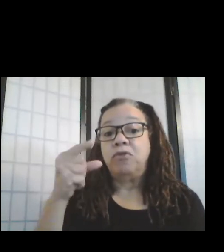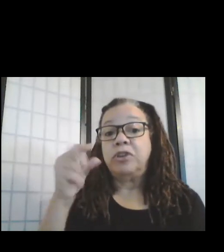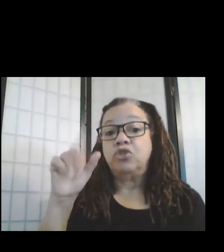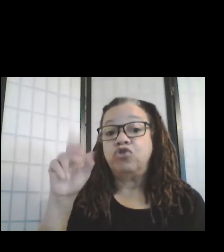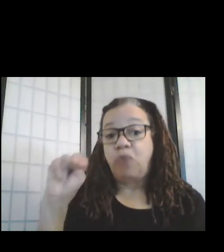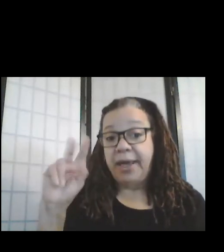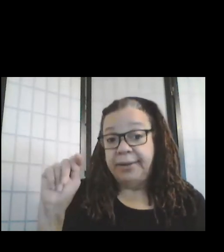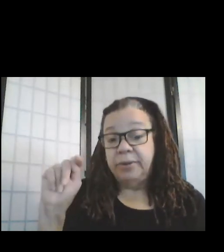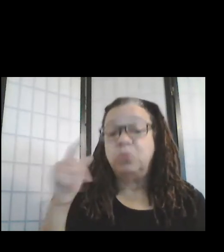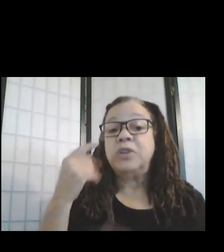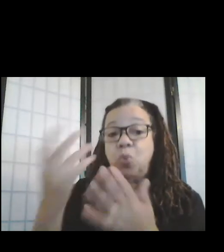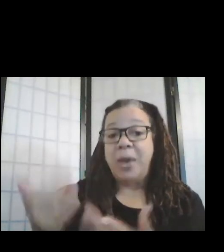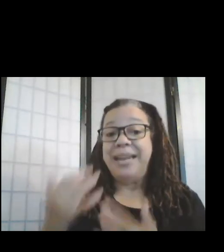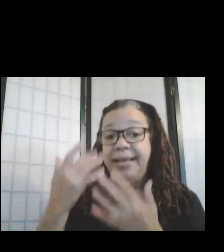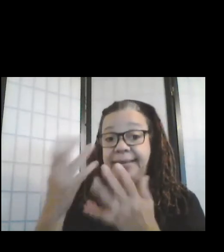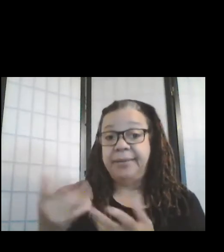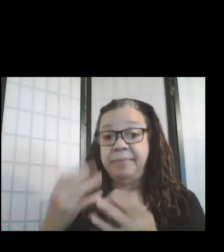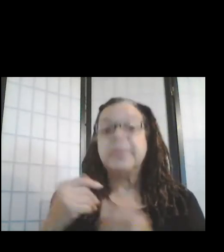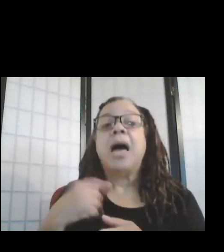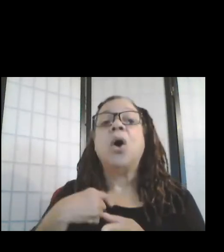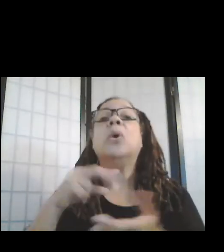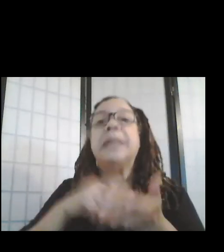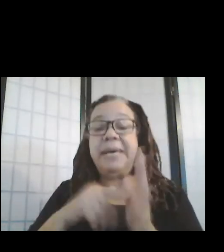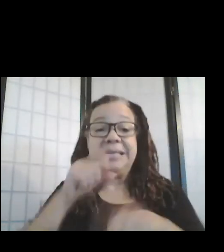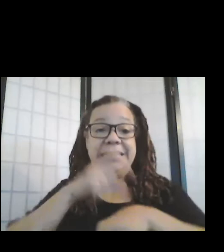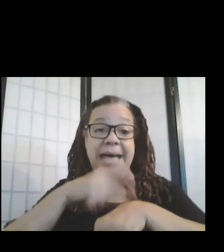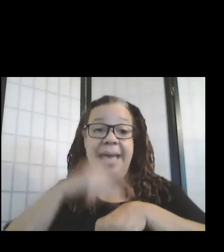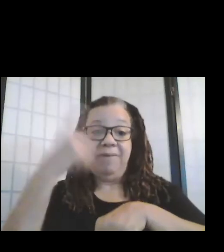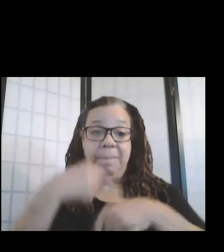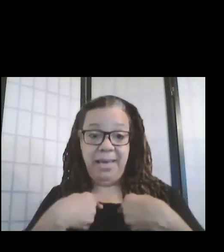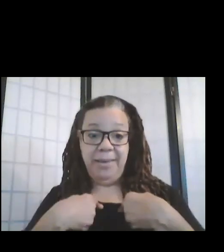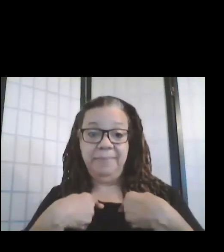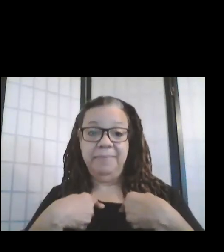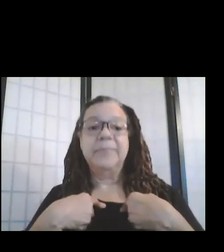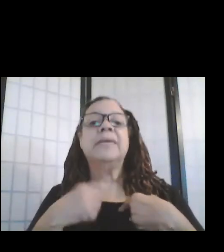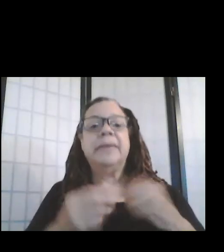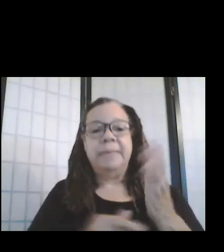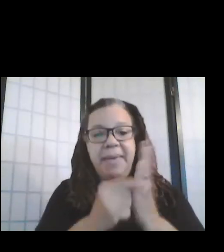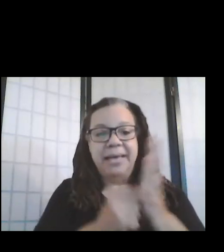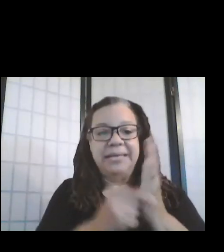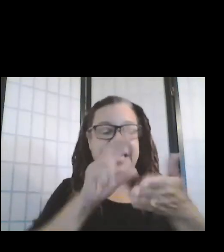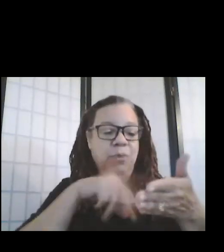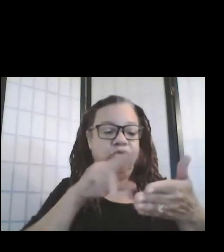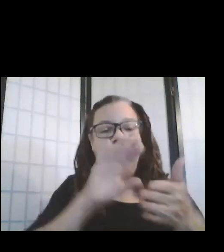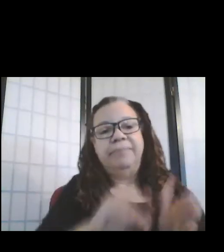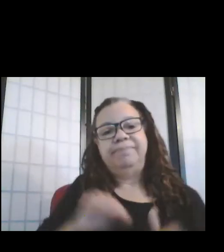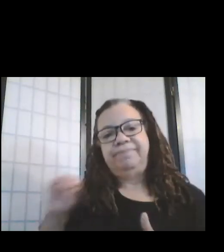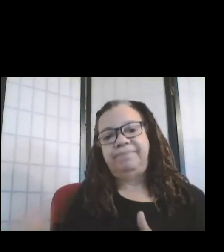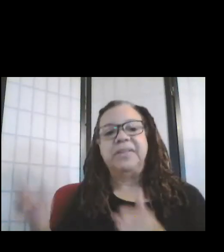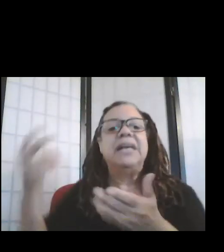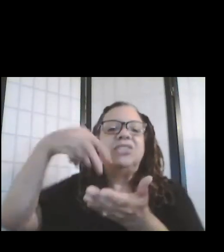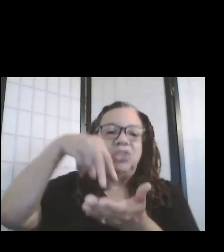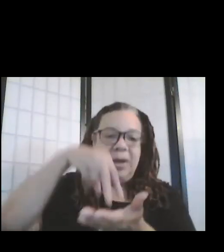there waiting, took that as a signal, set aside the magazine he had been thumbing, and rose